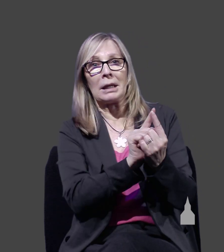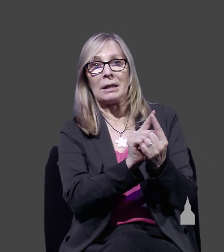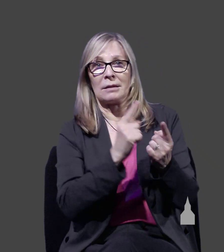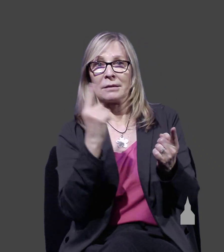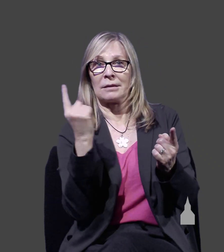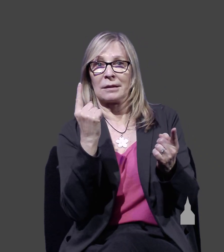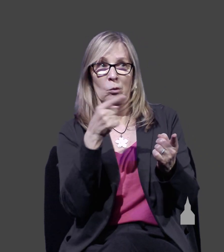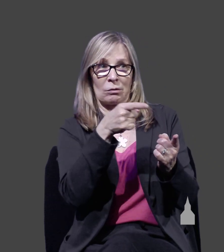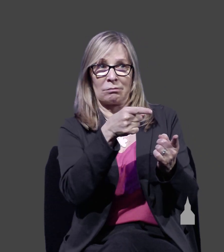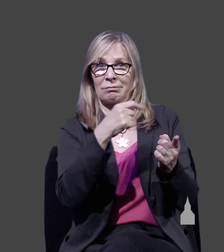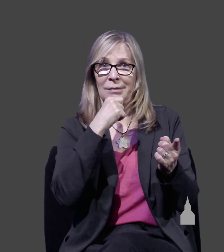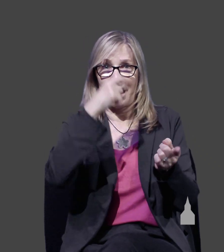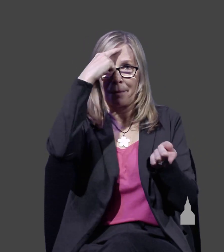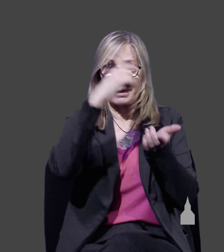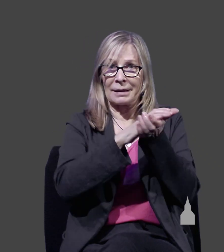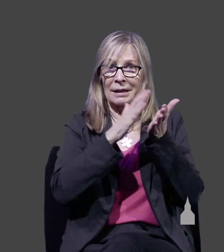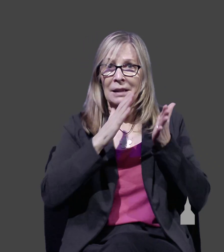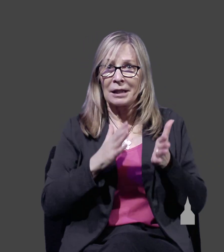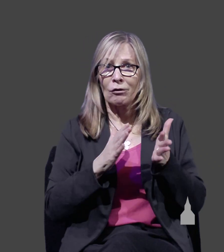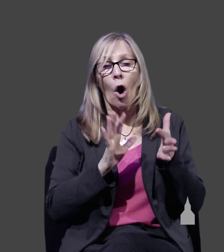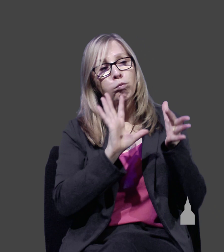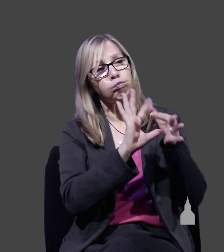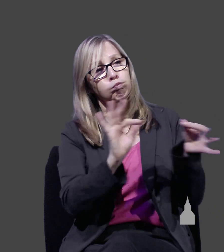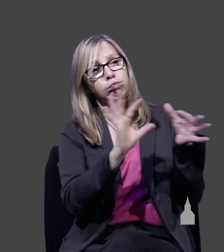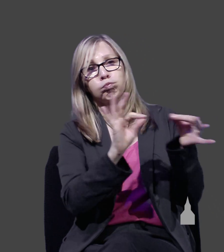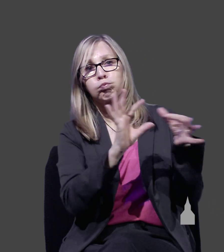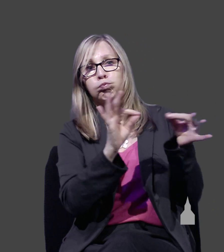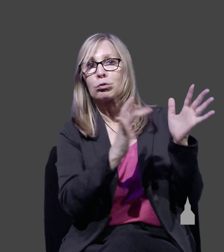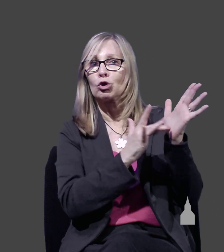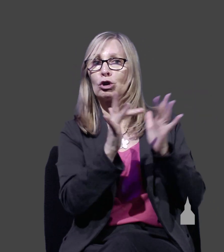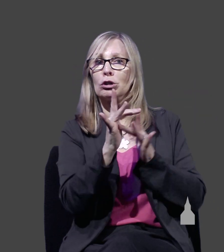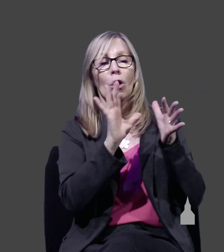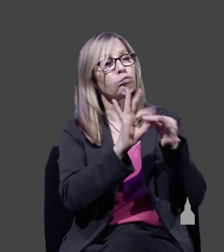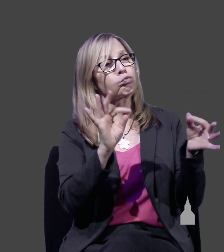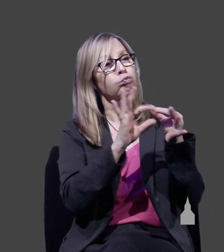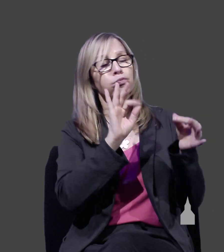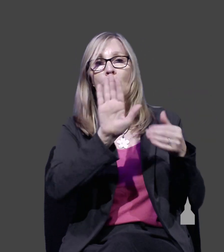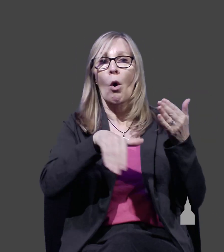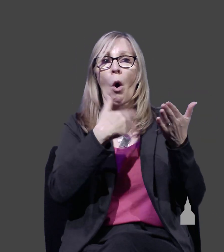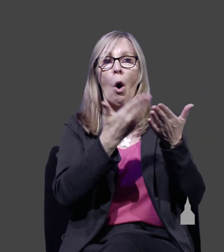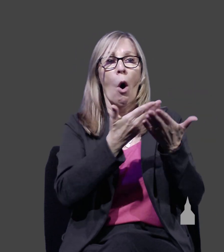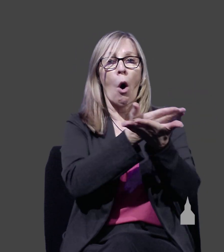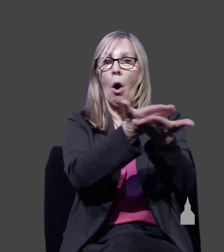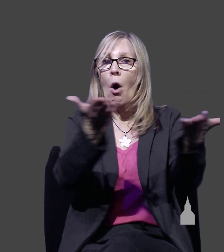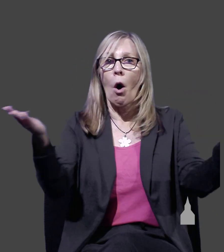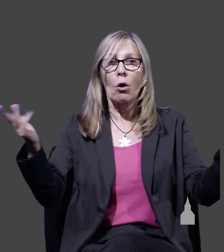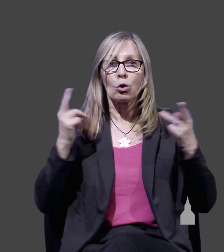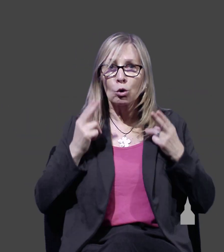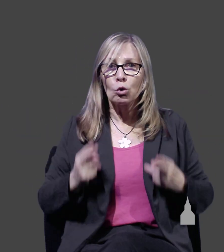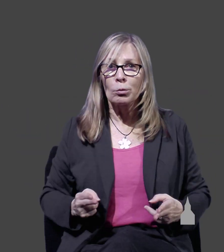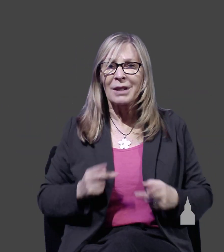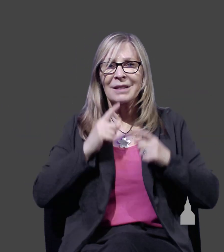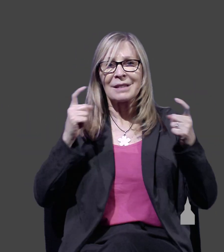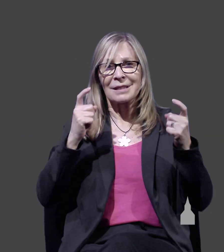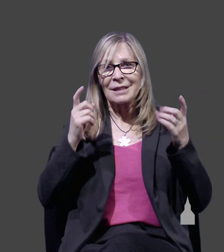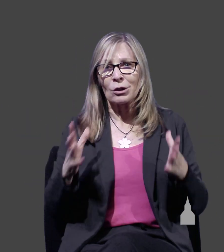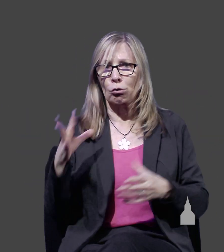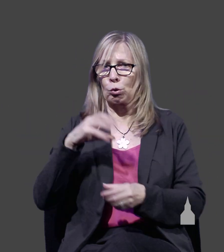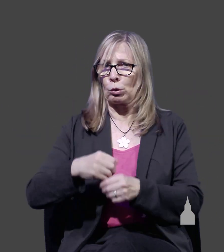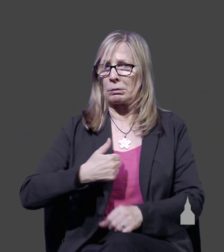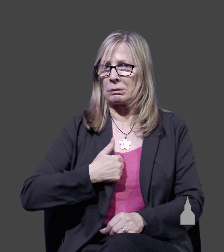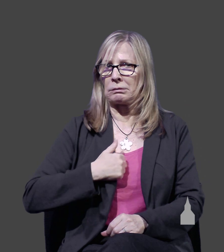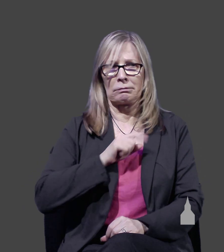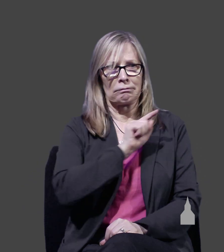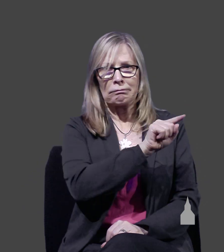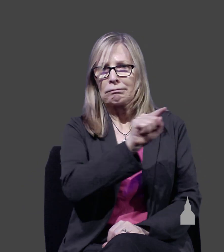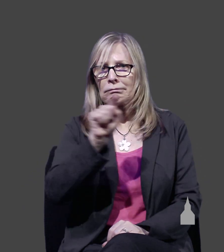about Jesus. You explain to them that all humans, including them, including you, are sinners,